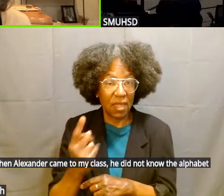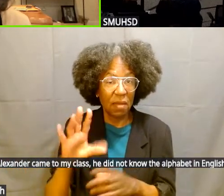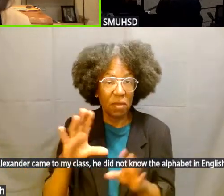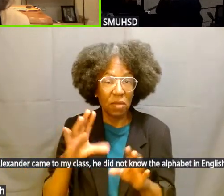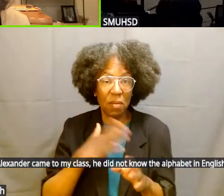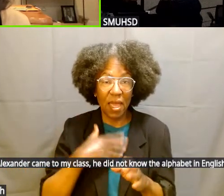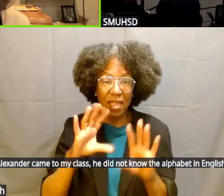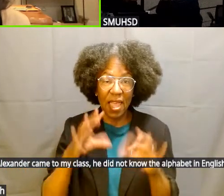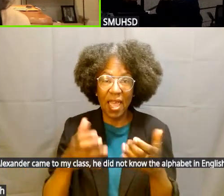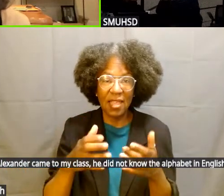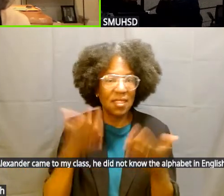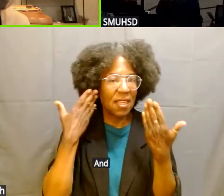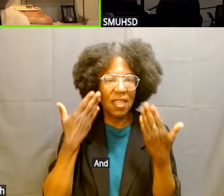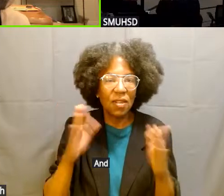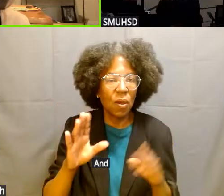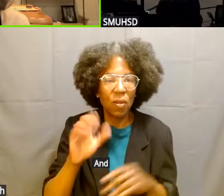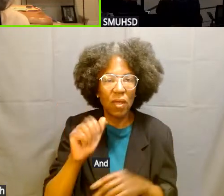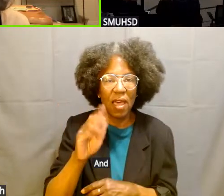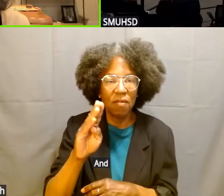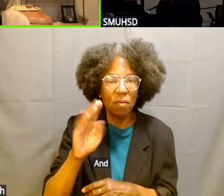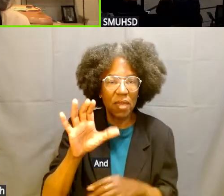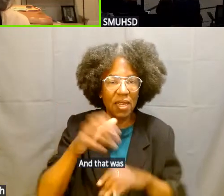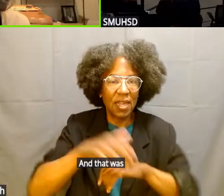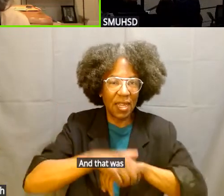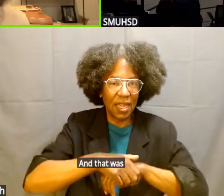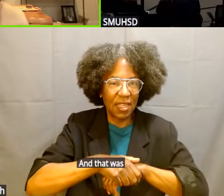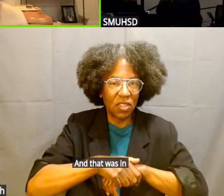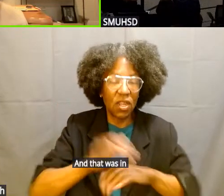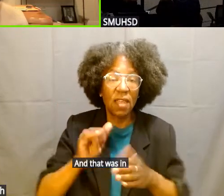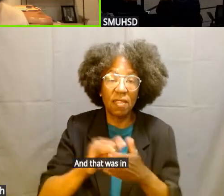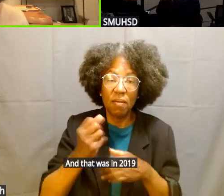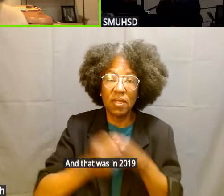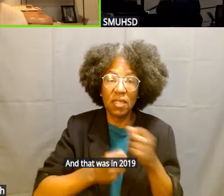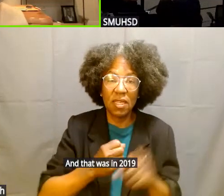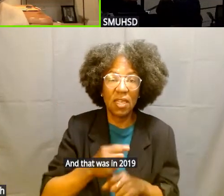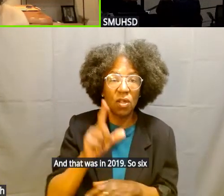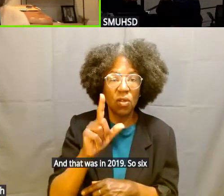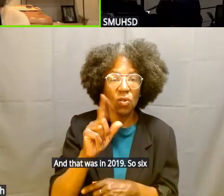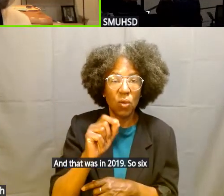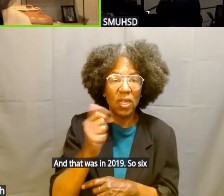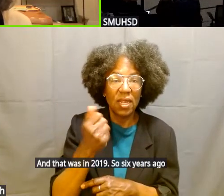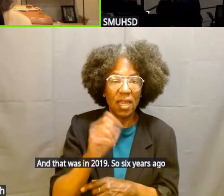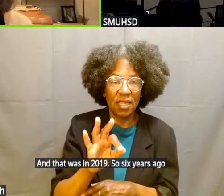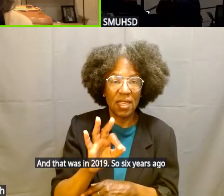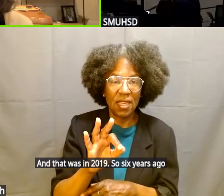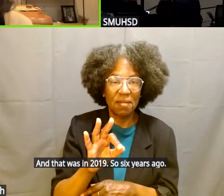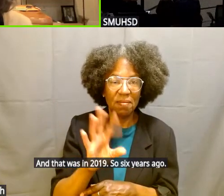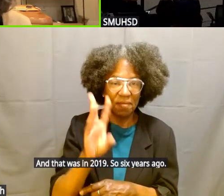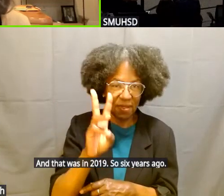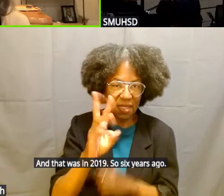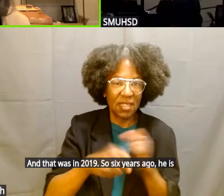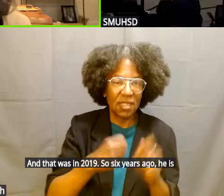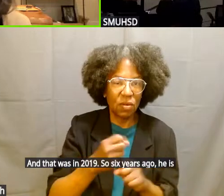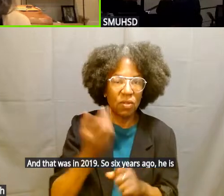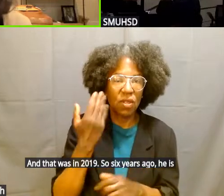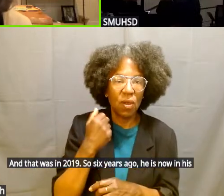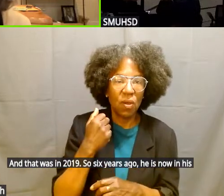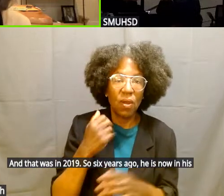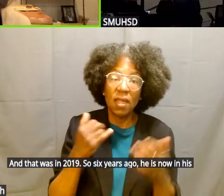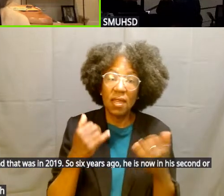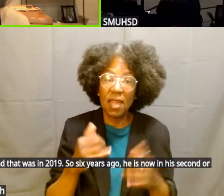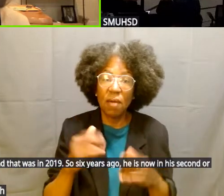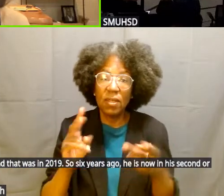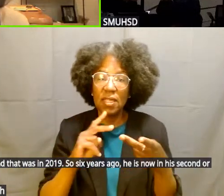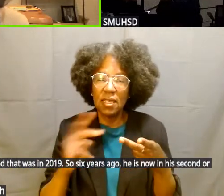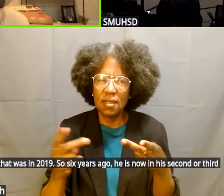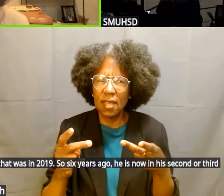And and that was in 2019, so 6 years ago. He is now in his 2nd or 3rd year